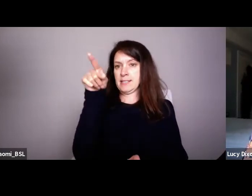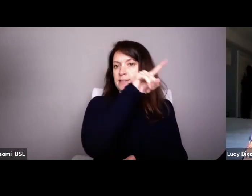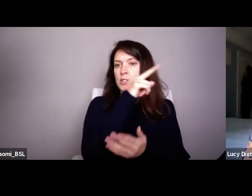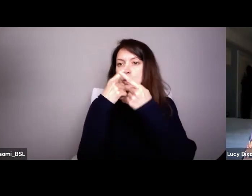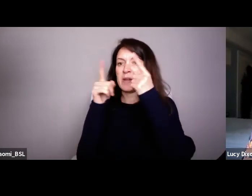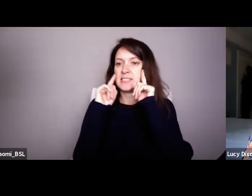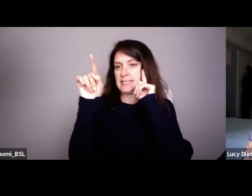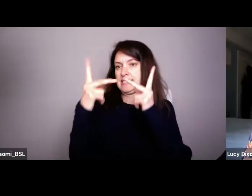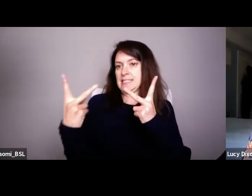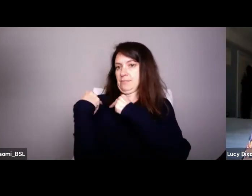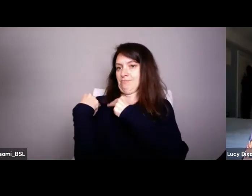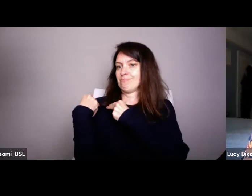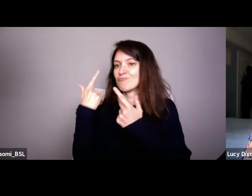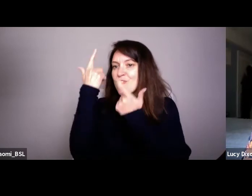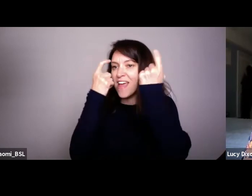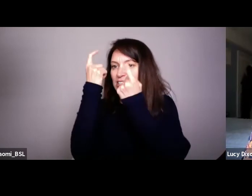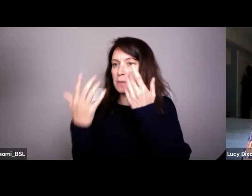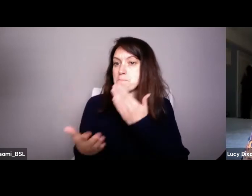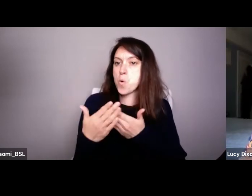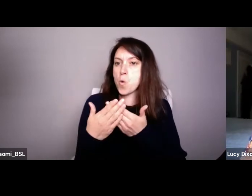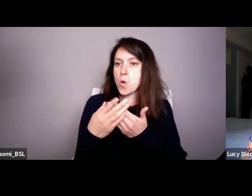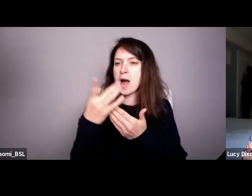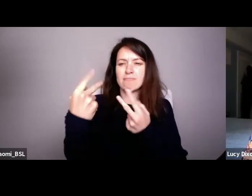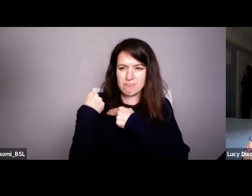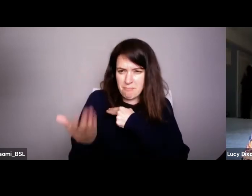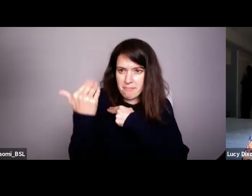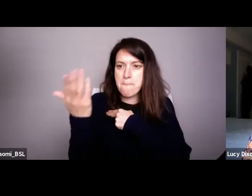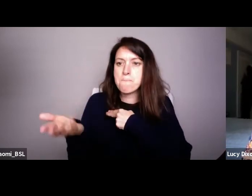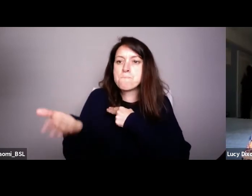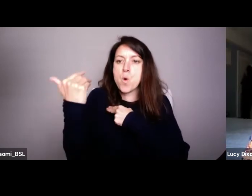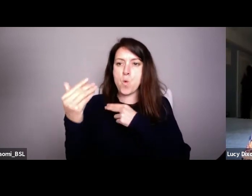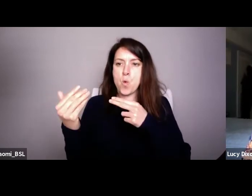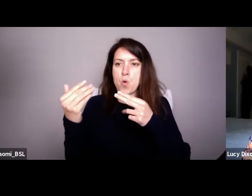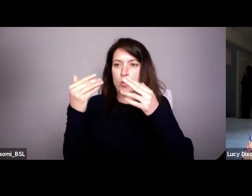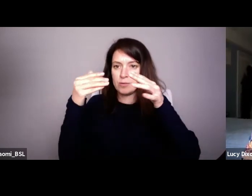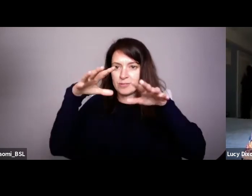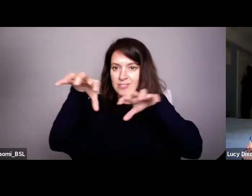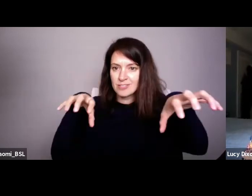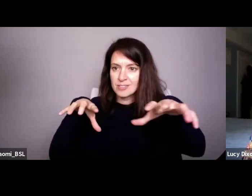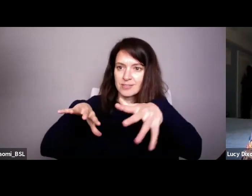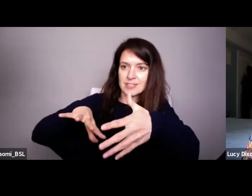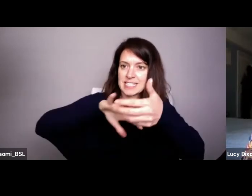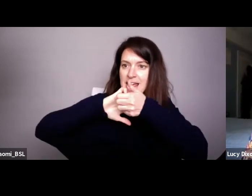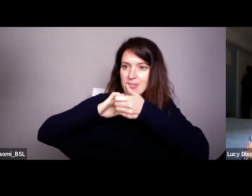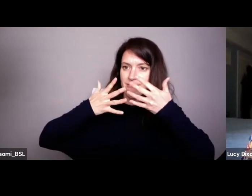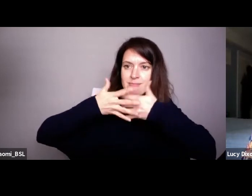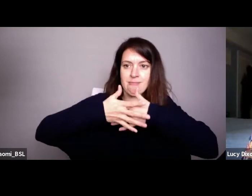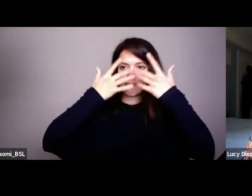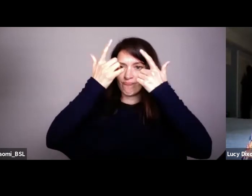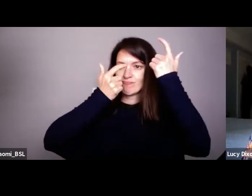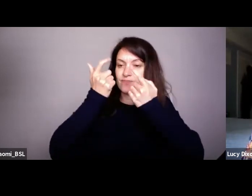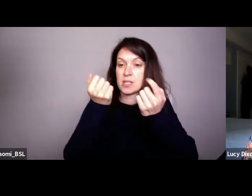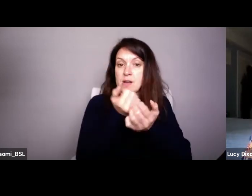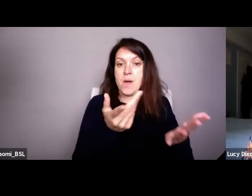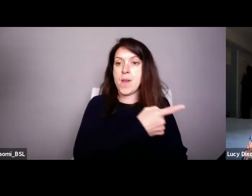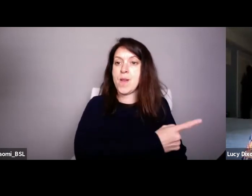universities, and a little bit more joined up thinking. And I think part of the barriers that seem quite common to many